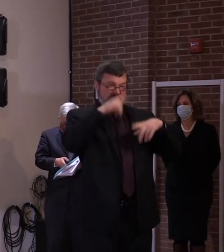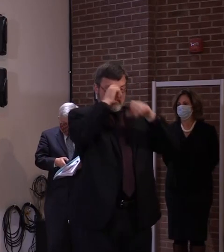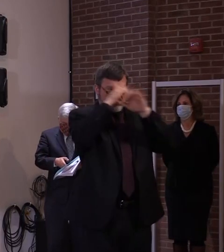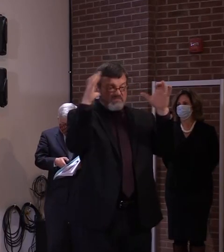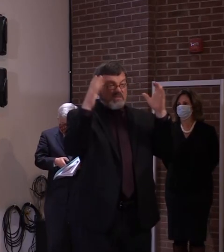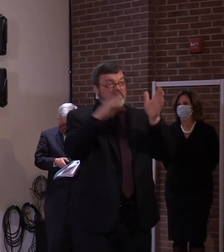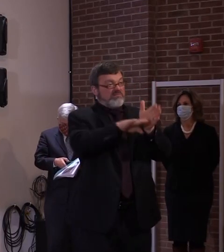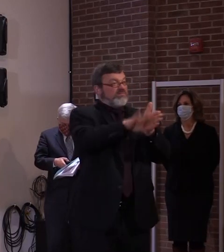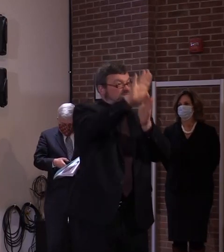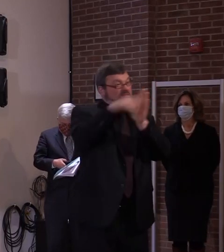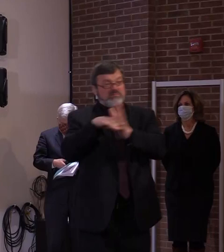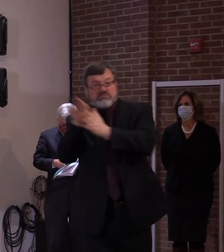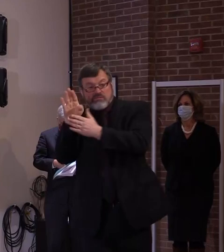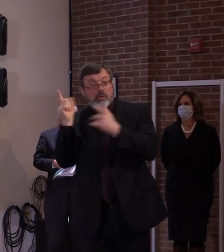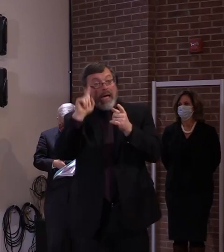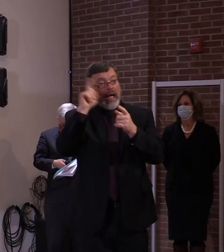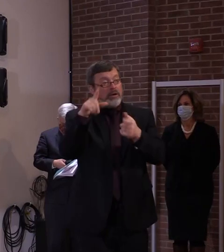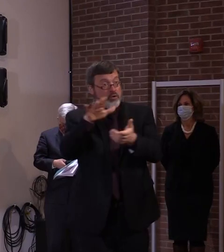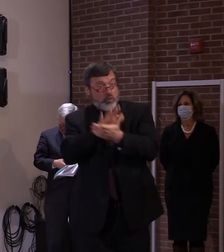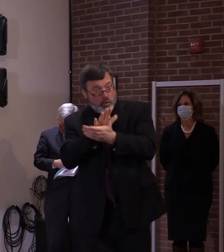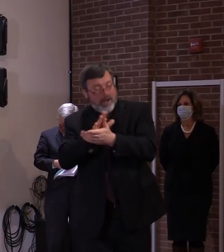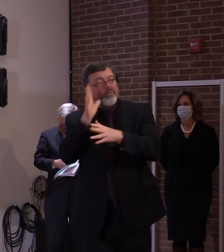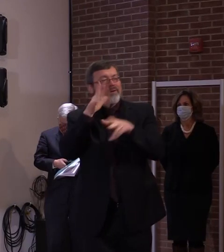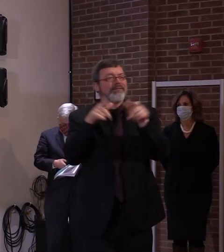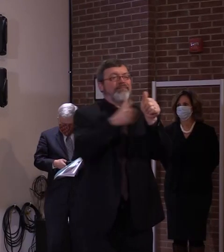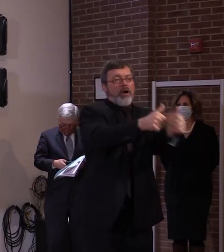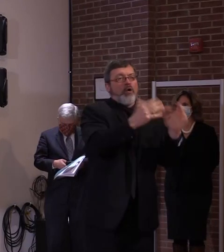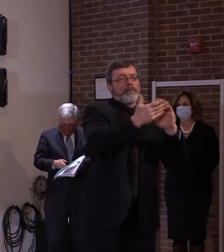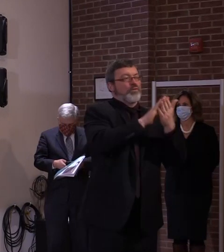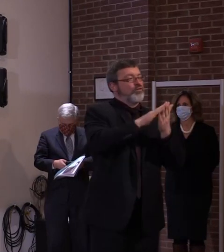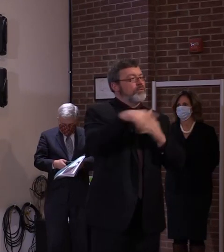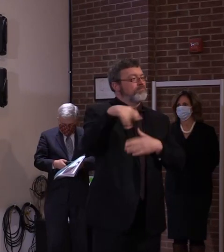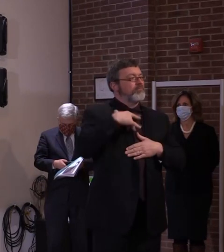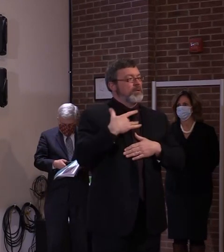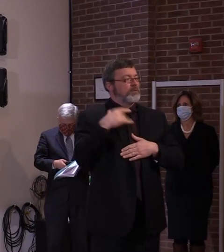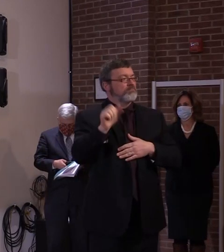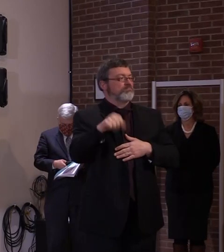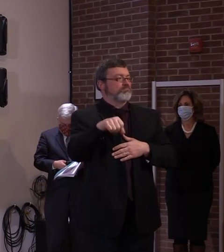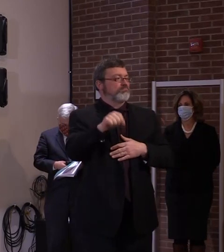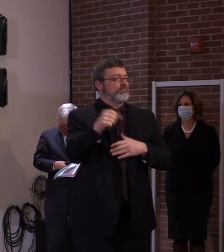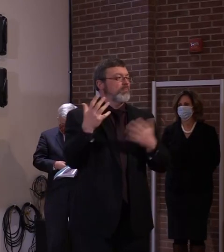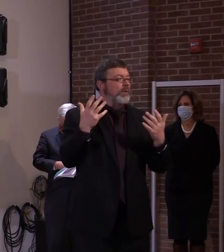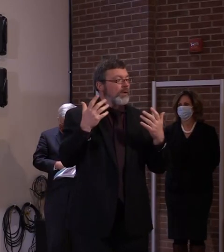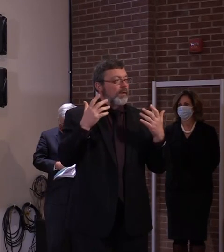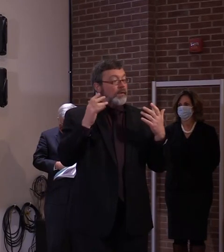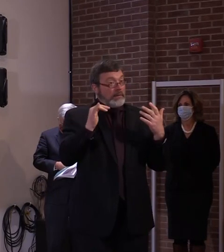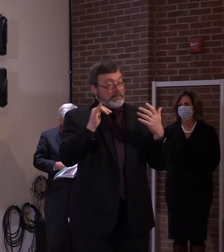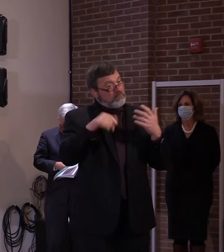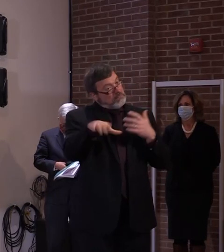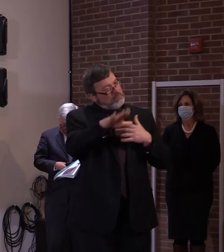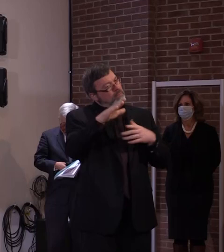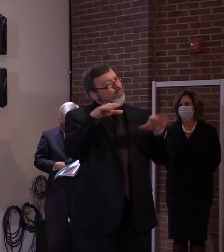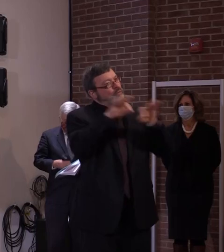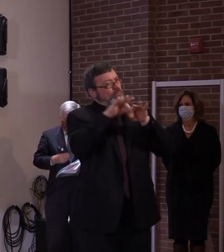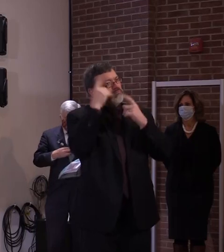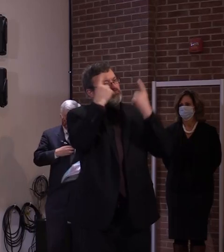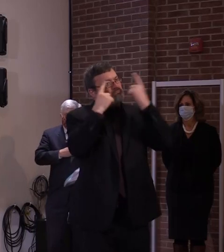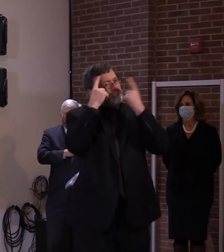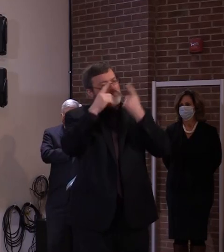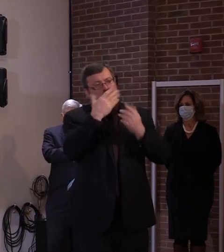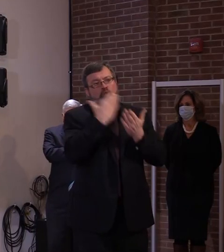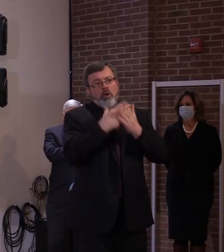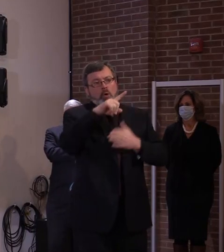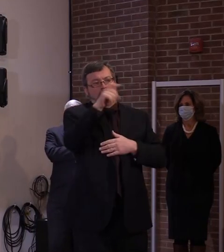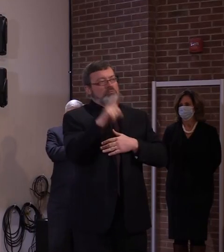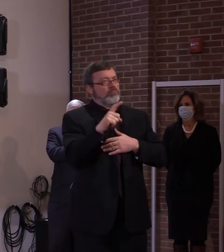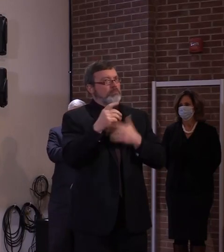just sort of on that sort of surveillance perspective. But I think you do raise an important question, and this probably will be asked as we get further